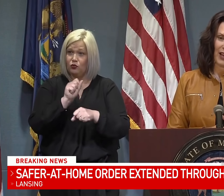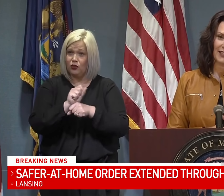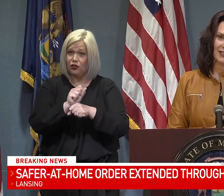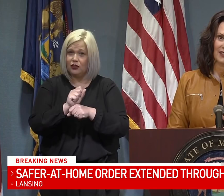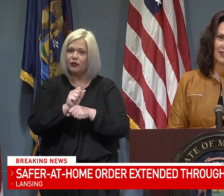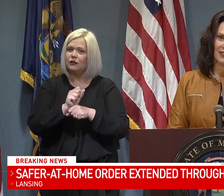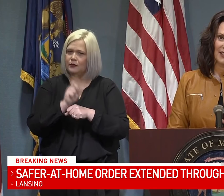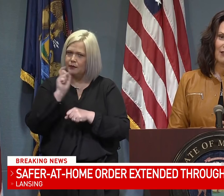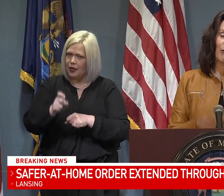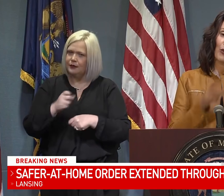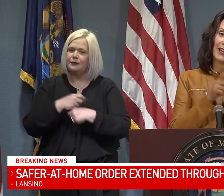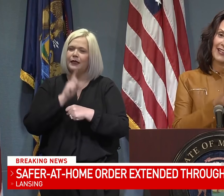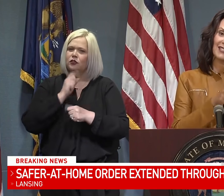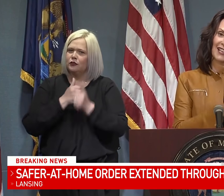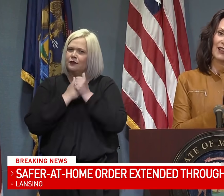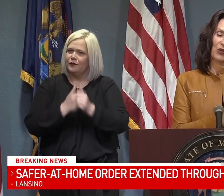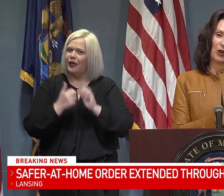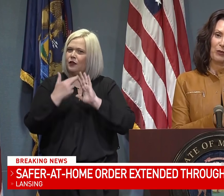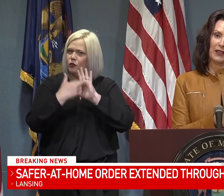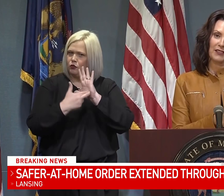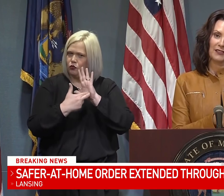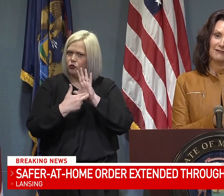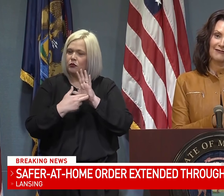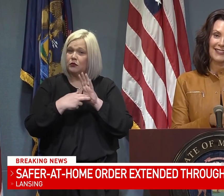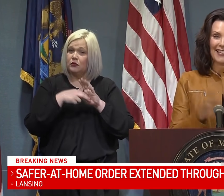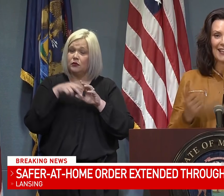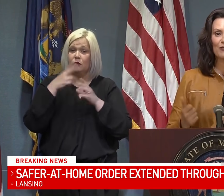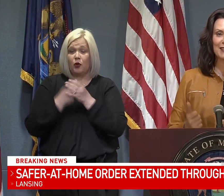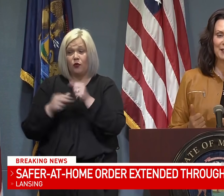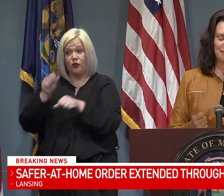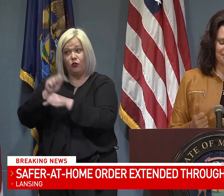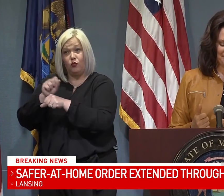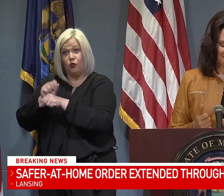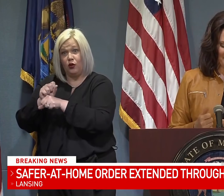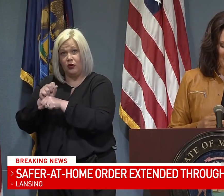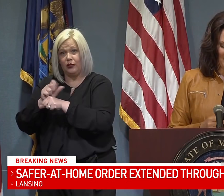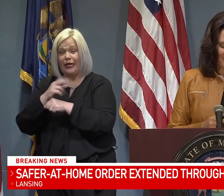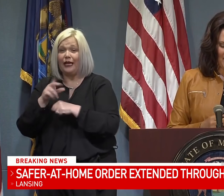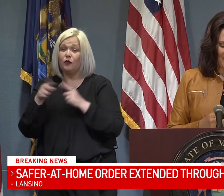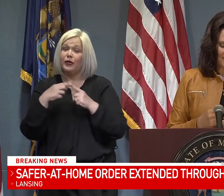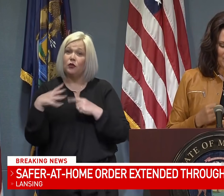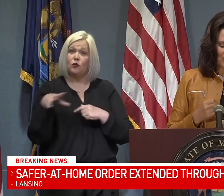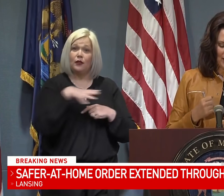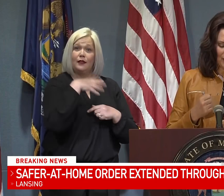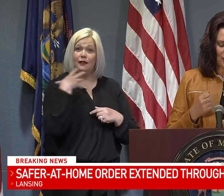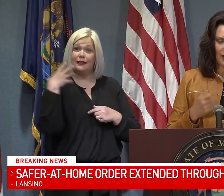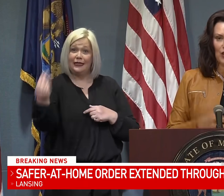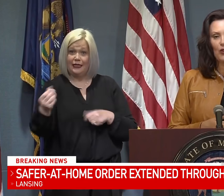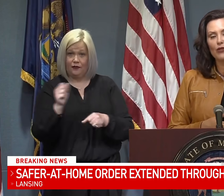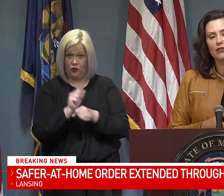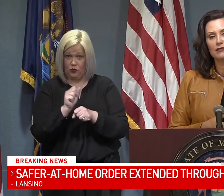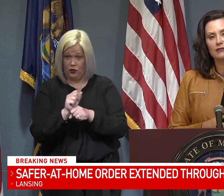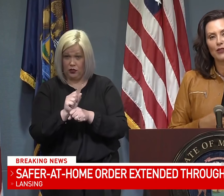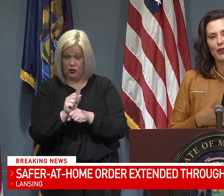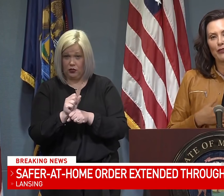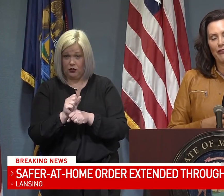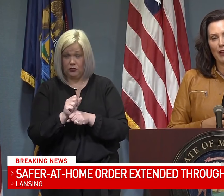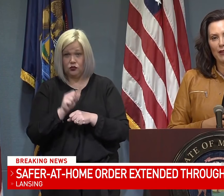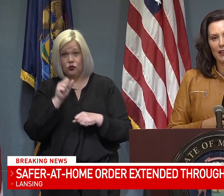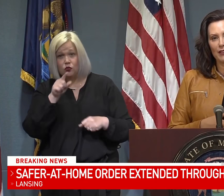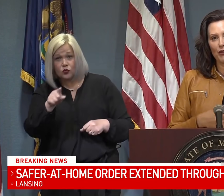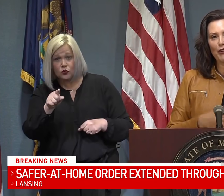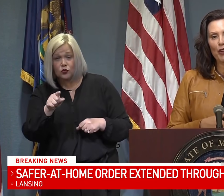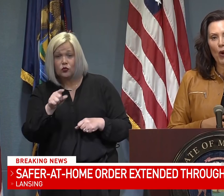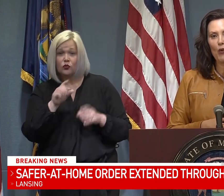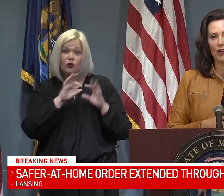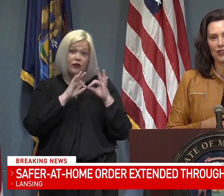best practices, both inside the workplace and outside. So neither you nor your